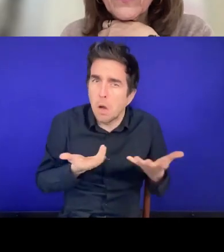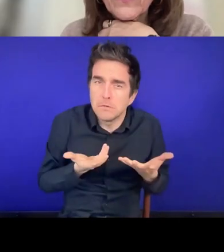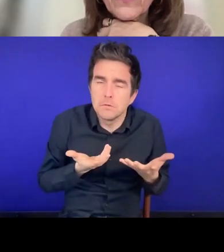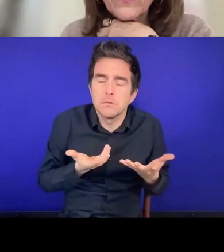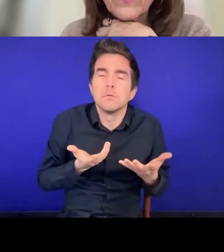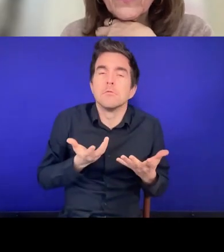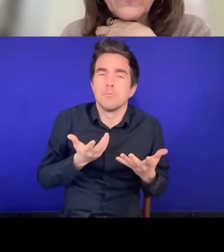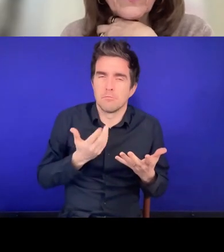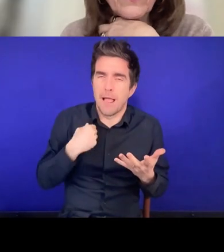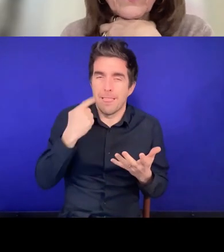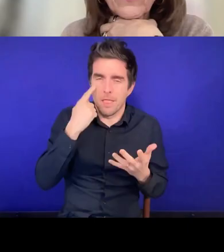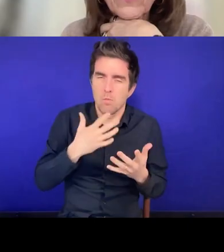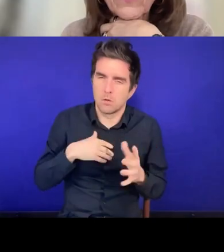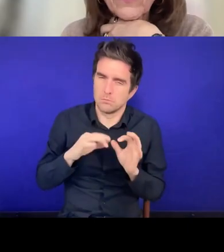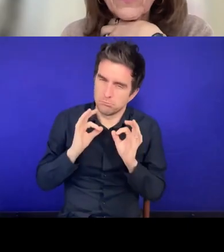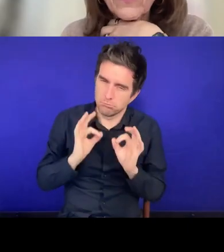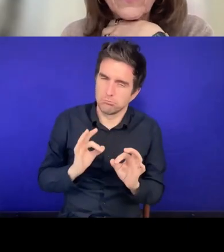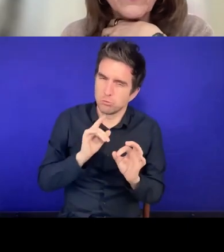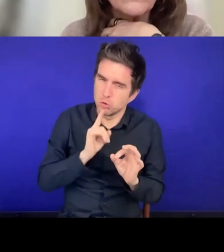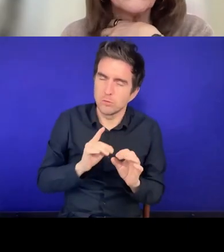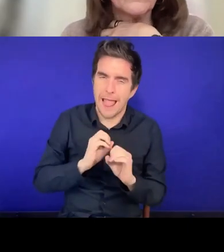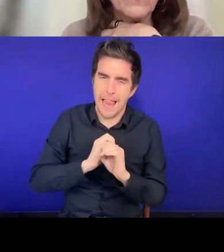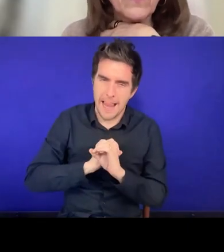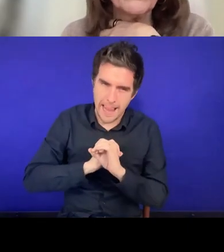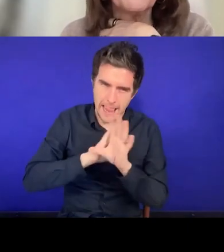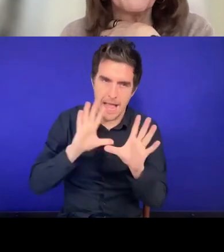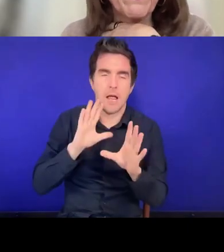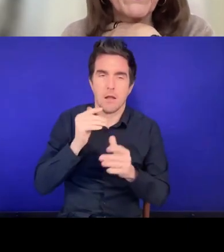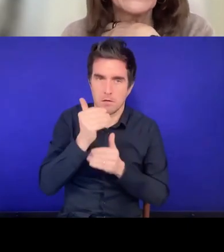collecting citizen data is, I think, going to be critical.